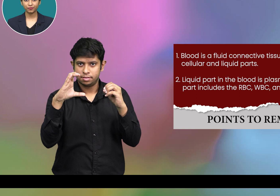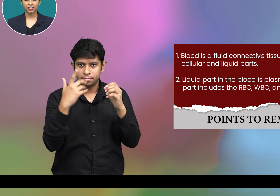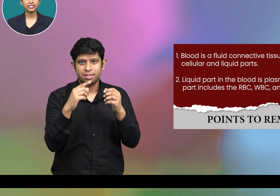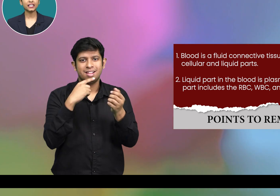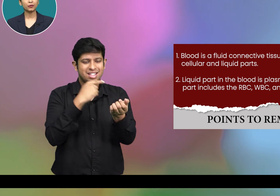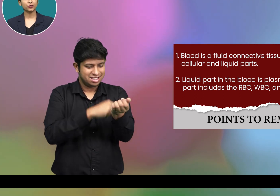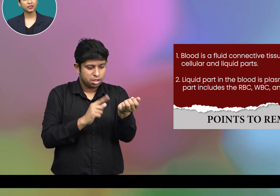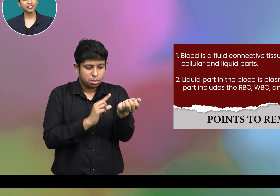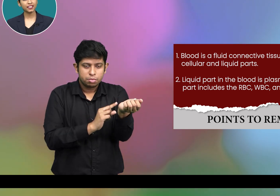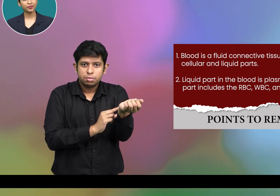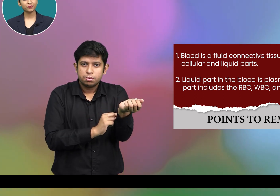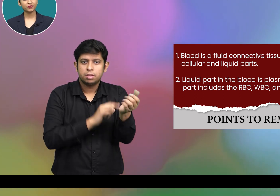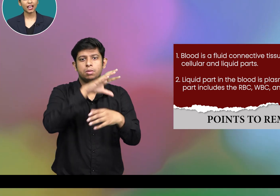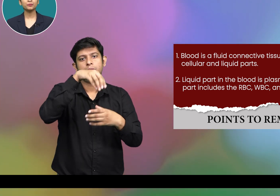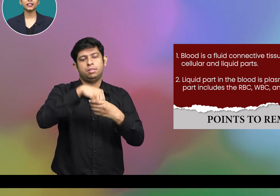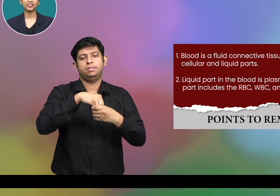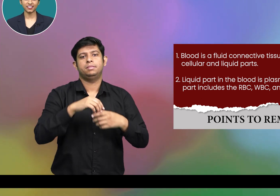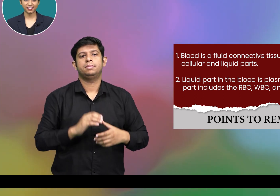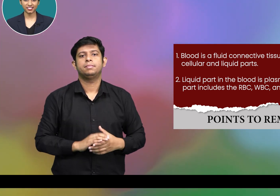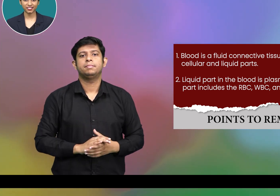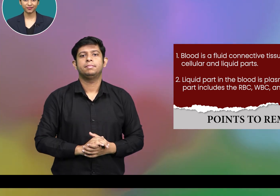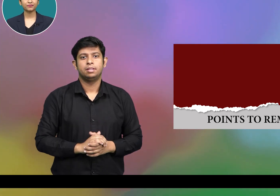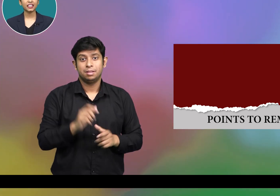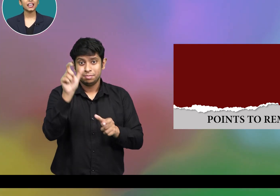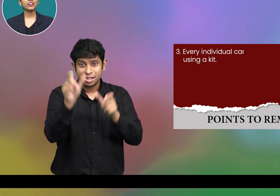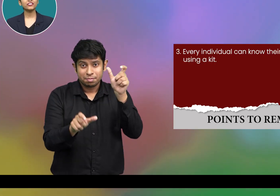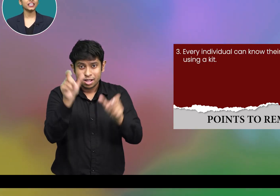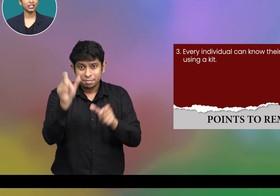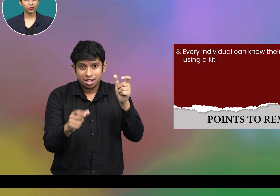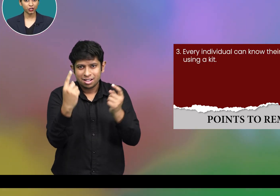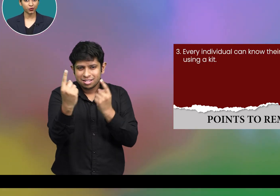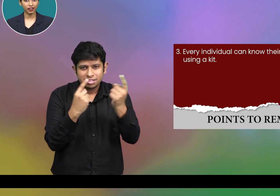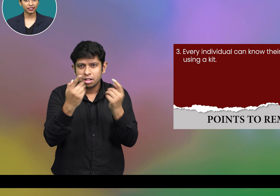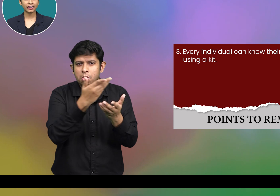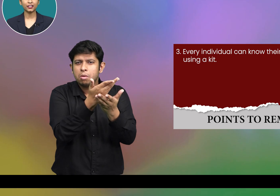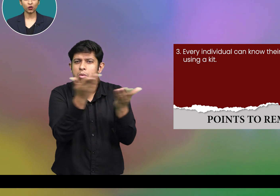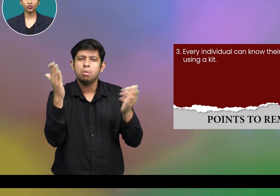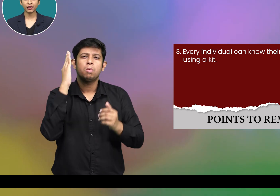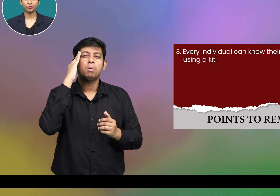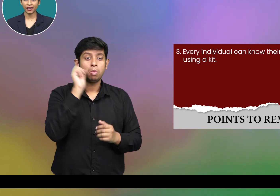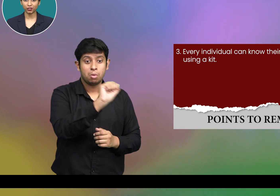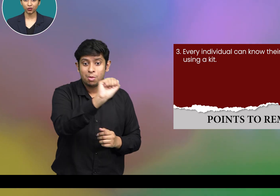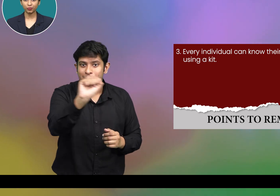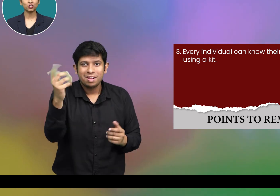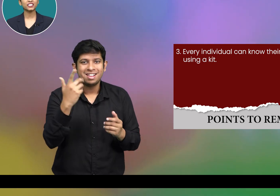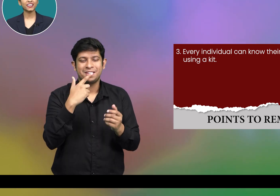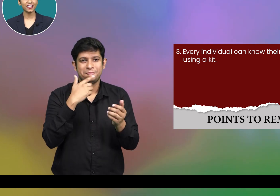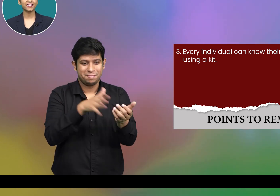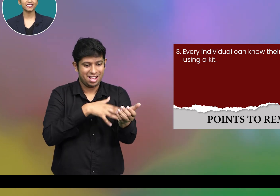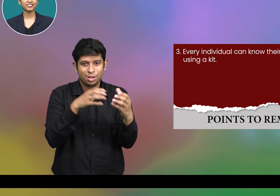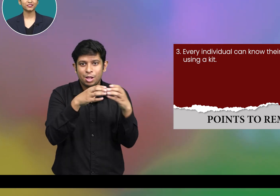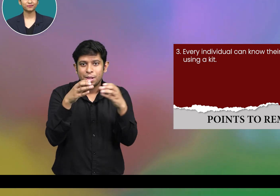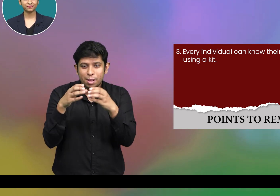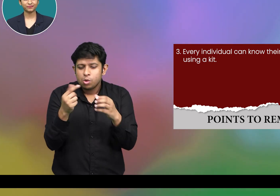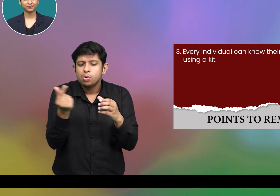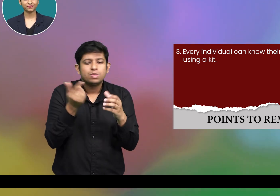RBC, WBC and platelets. Every individual can know their blood group using it.